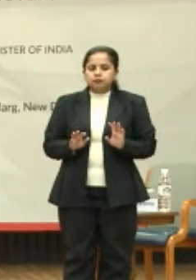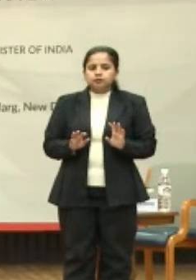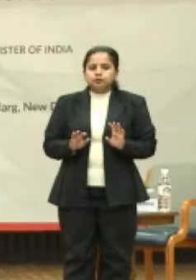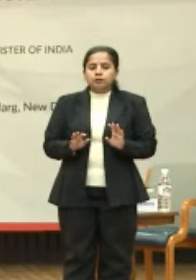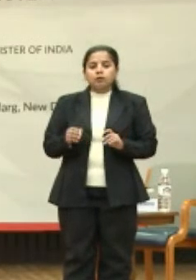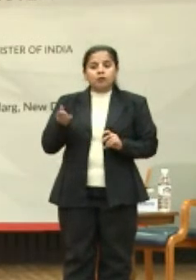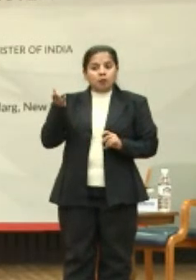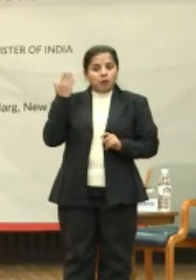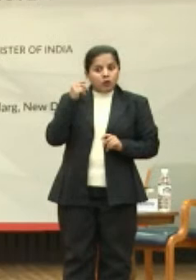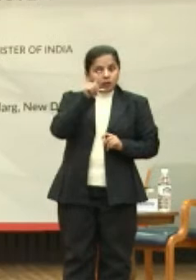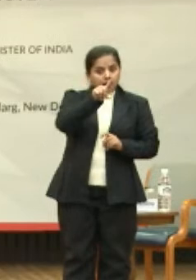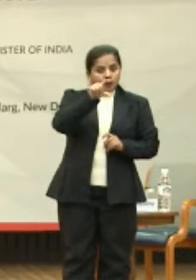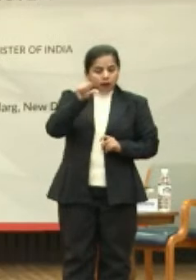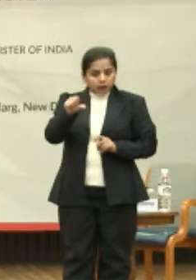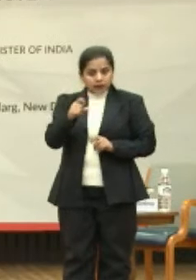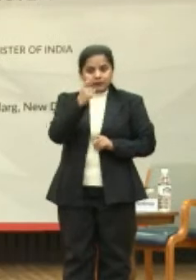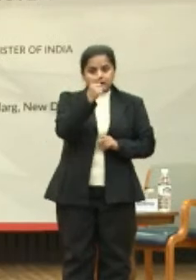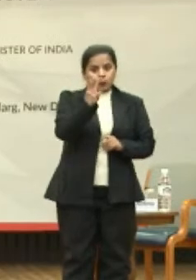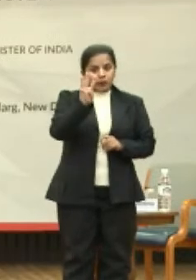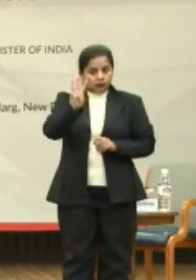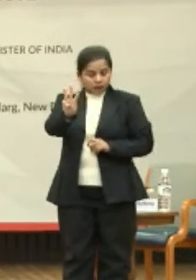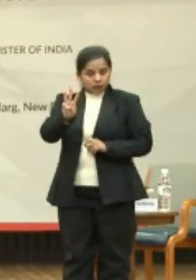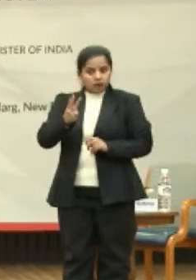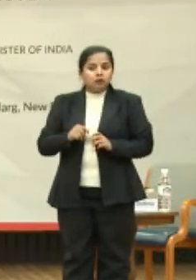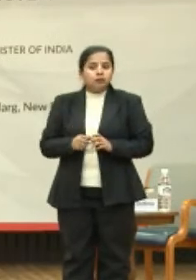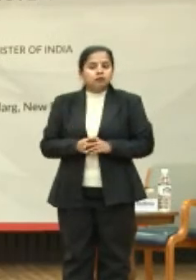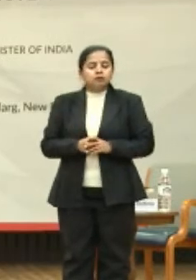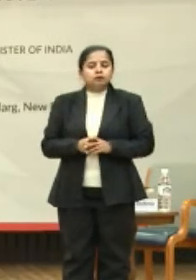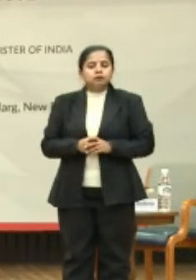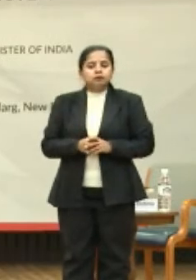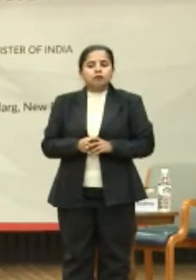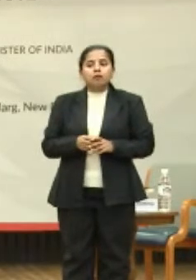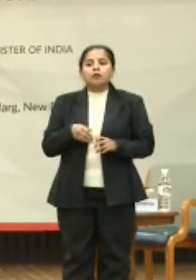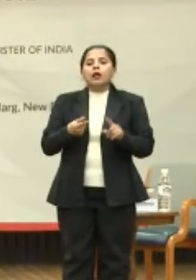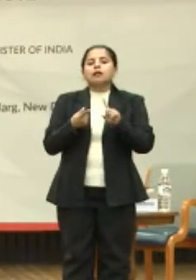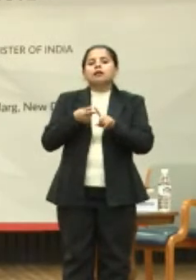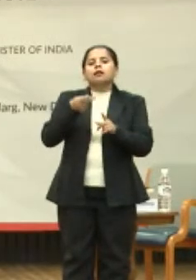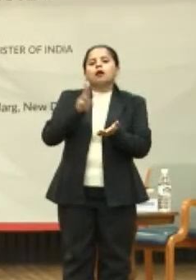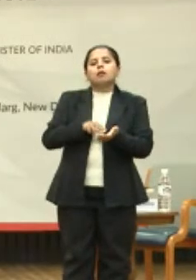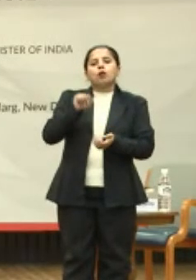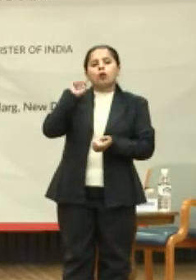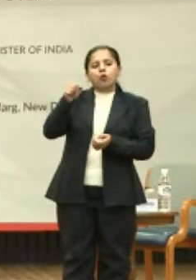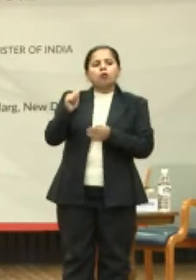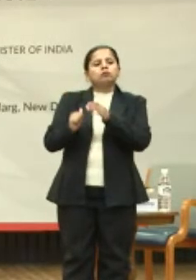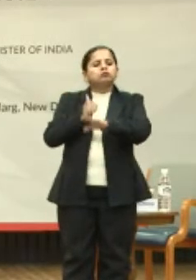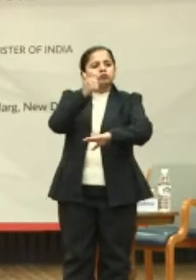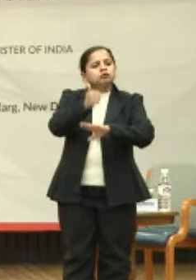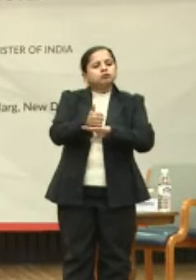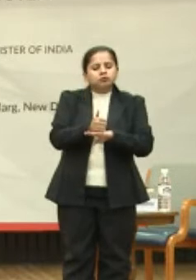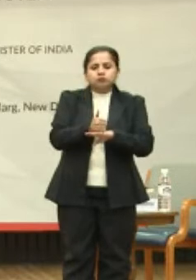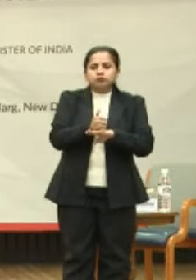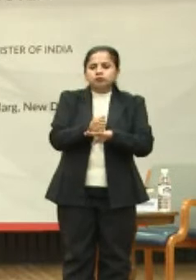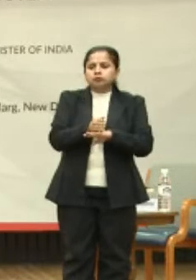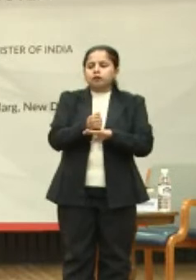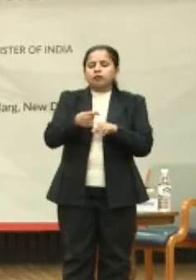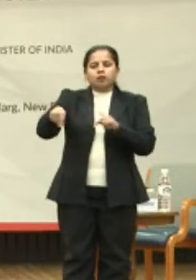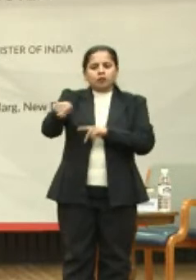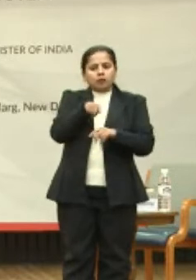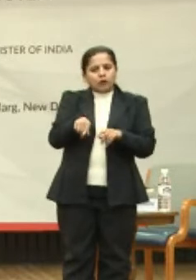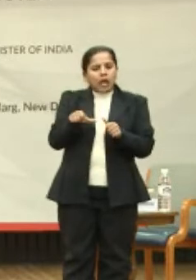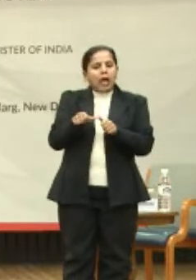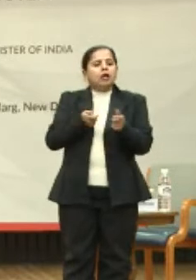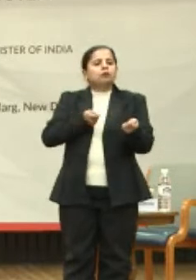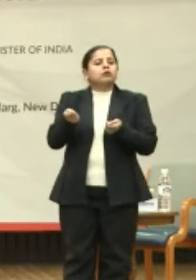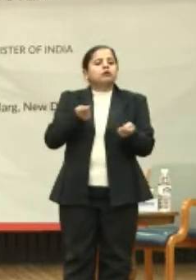In 1973, Tamil Nadu set up an